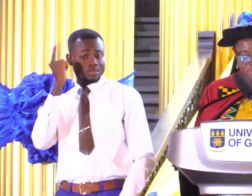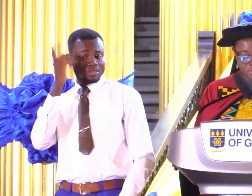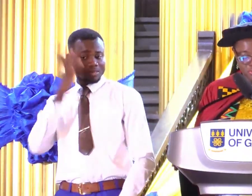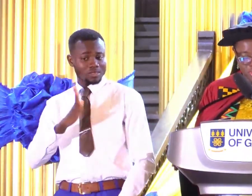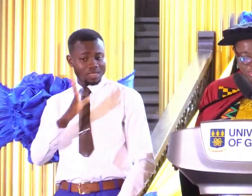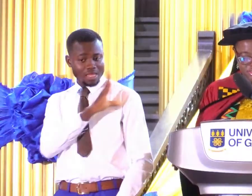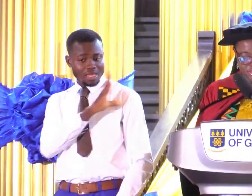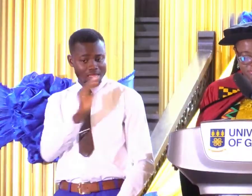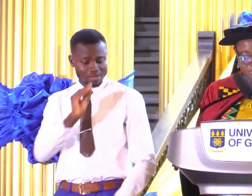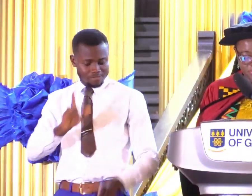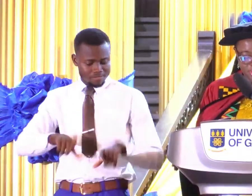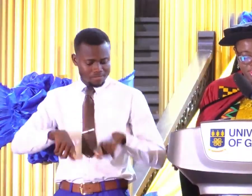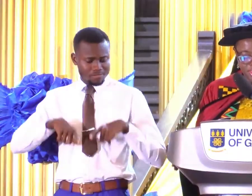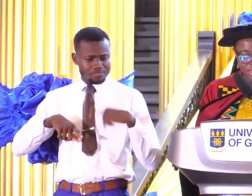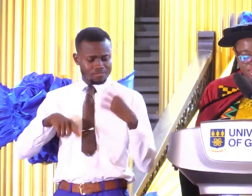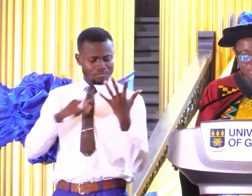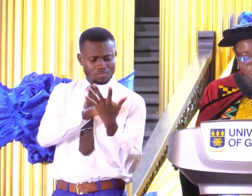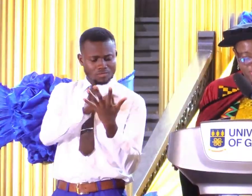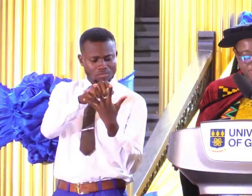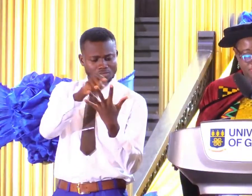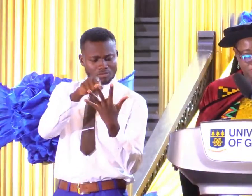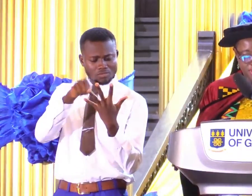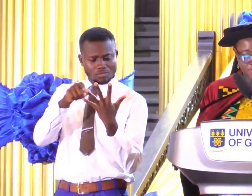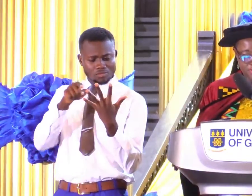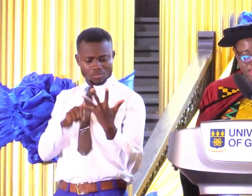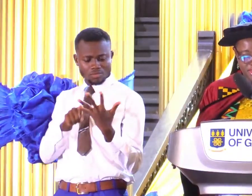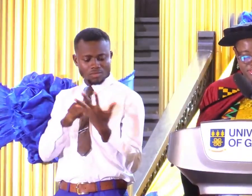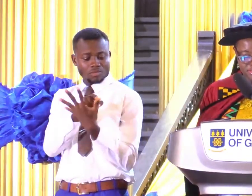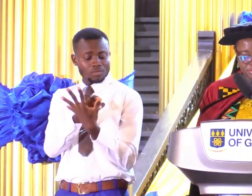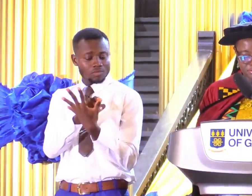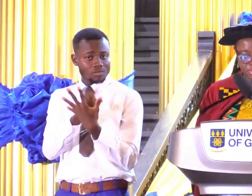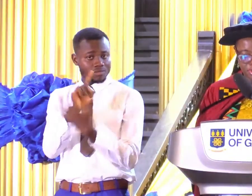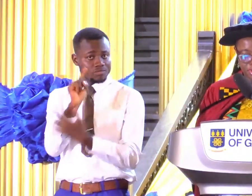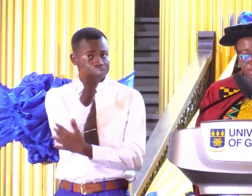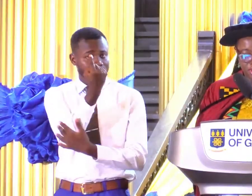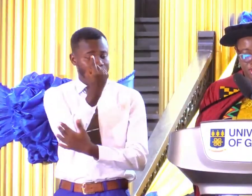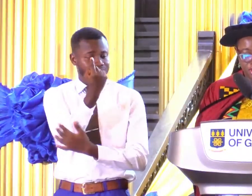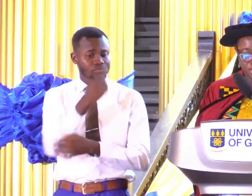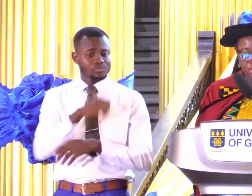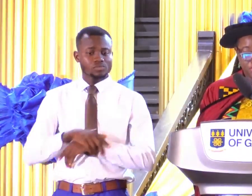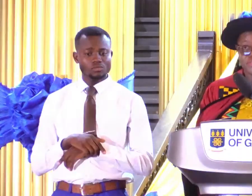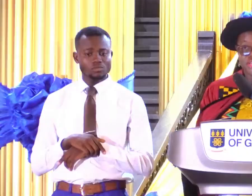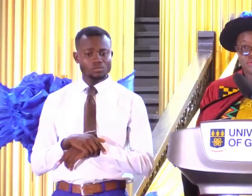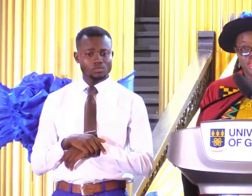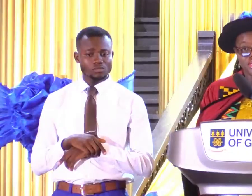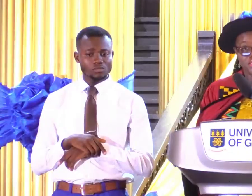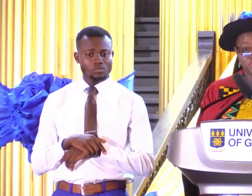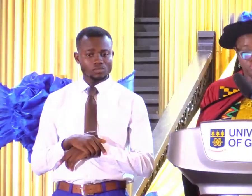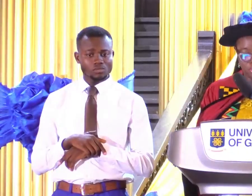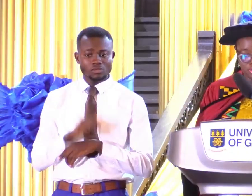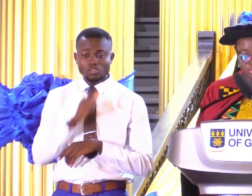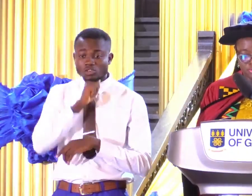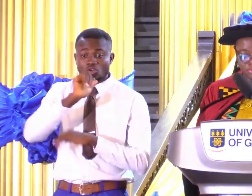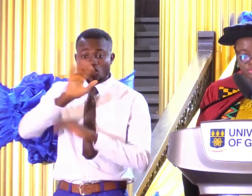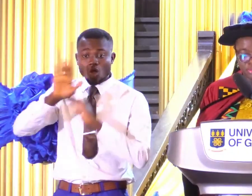5 short ones. The first one is that not all are created